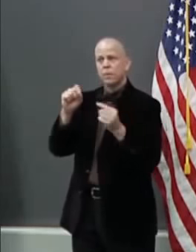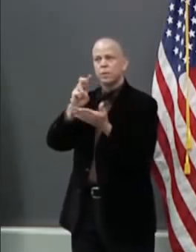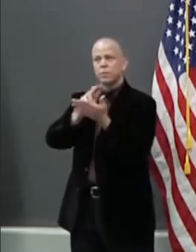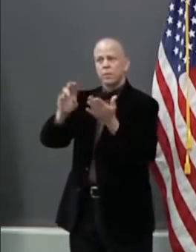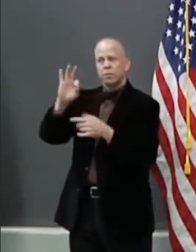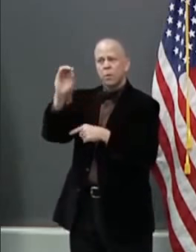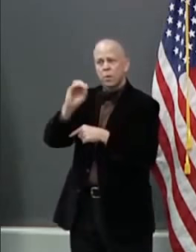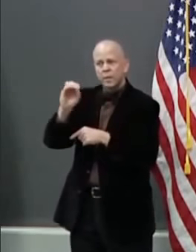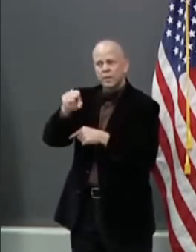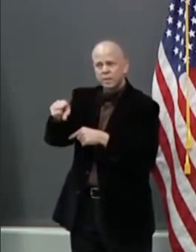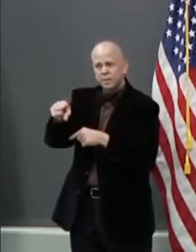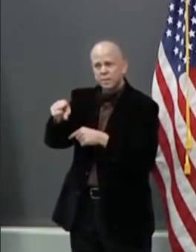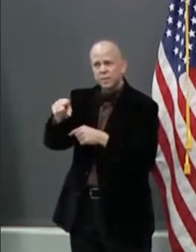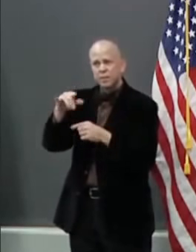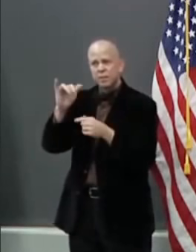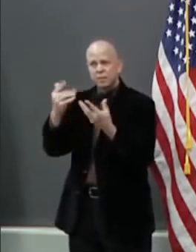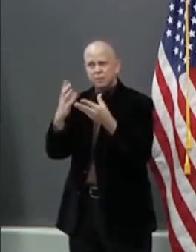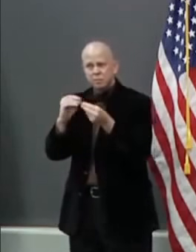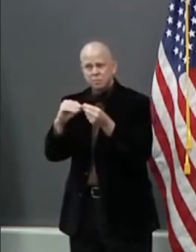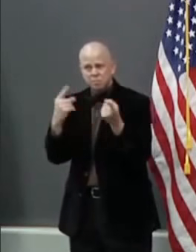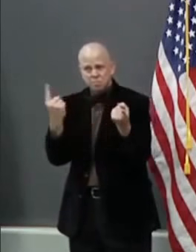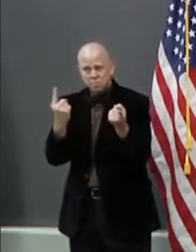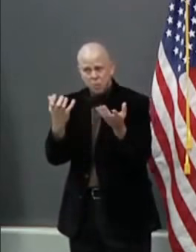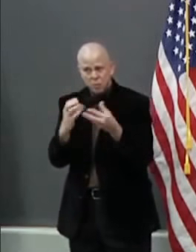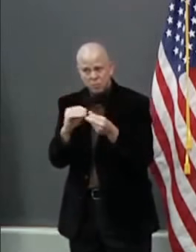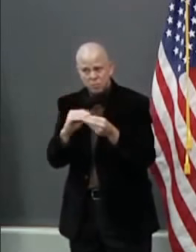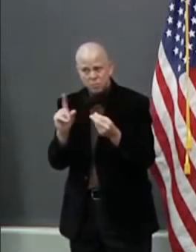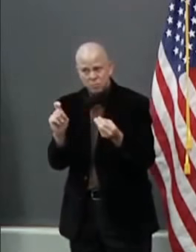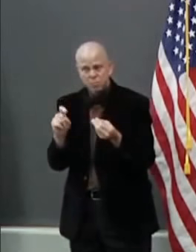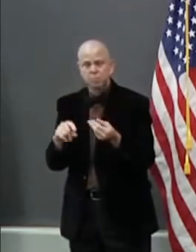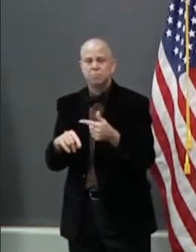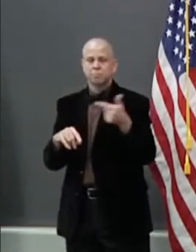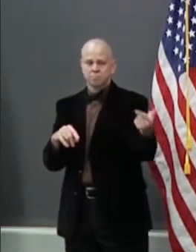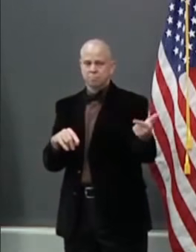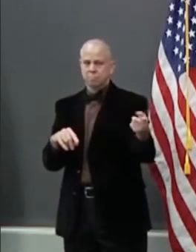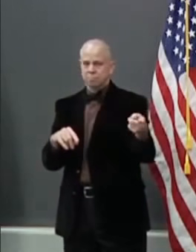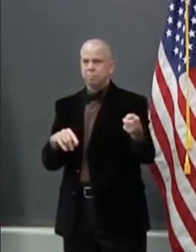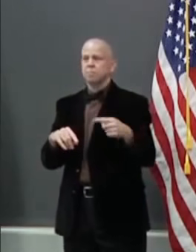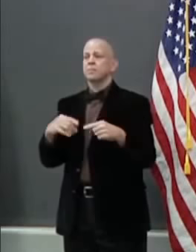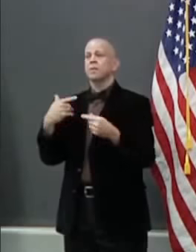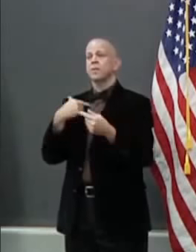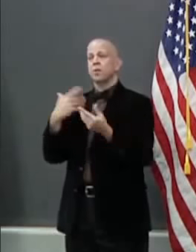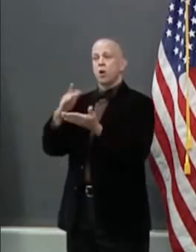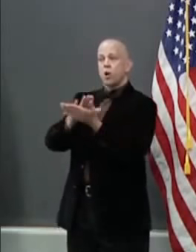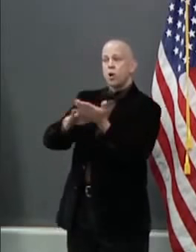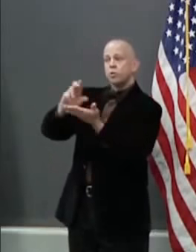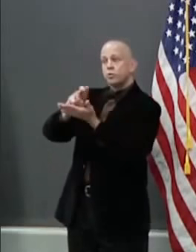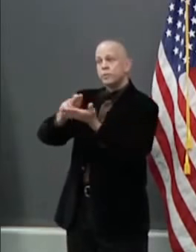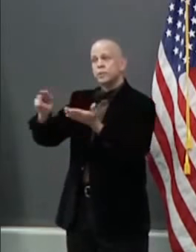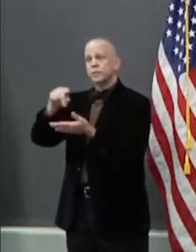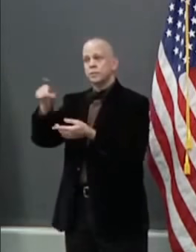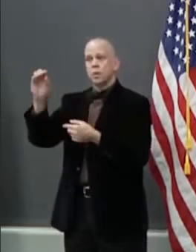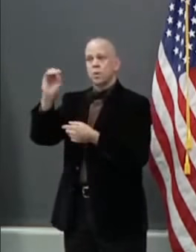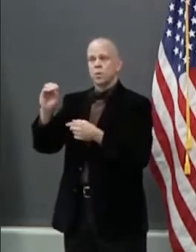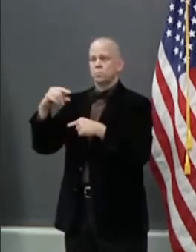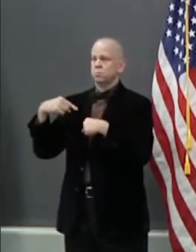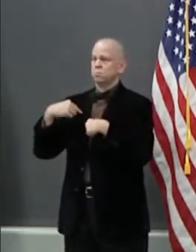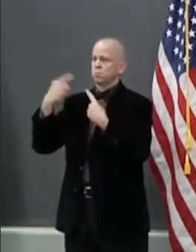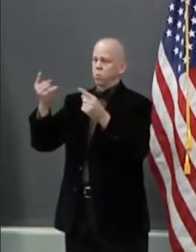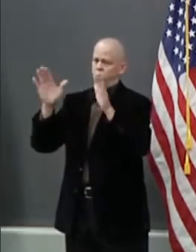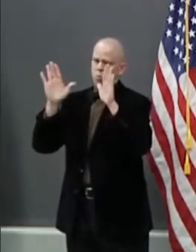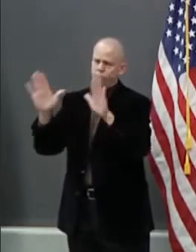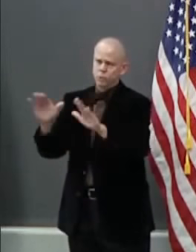Anything to say about that? Let me first start by saying, our colleges and universities in Oregon have done an amazing job preparing for